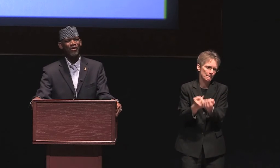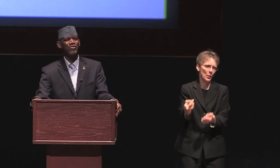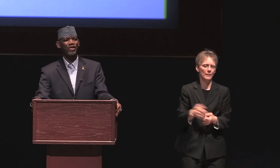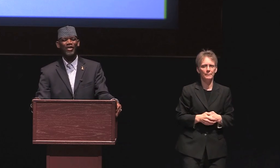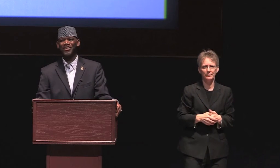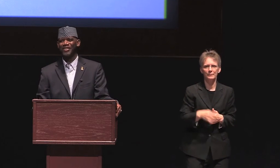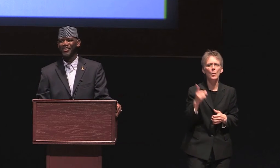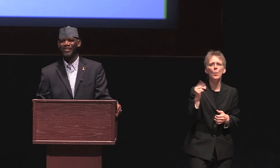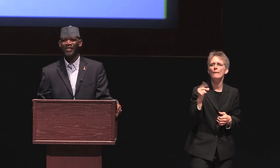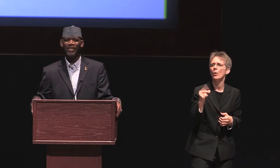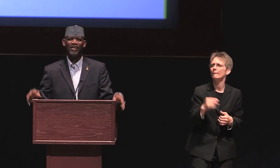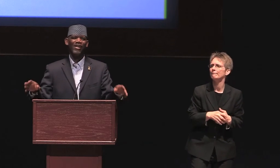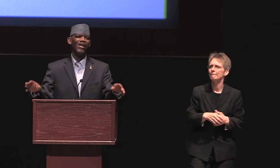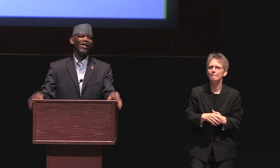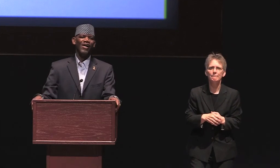One more question.